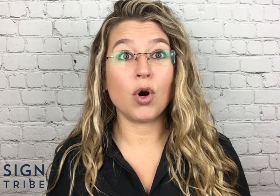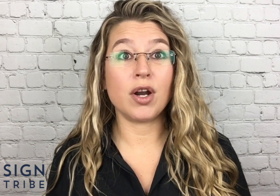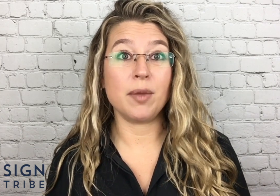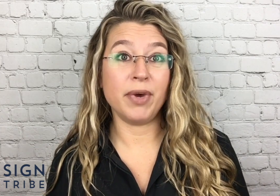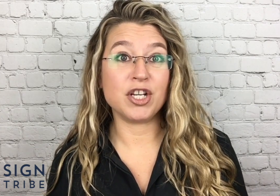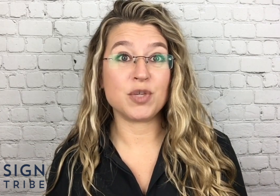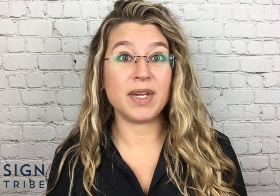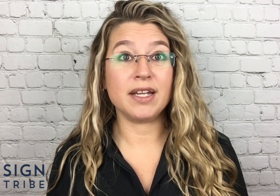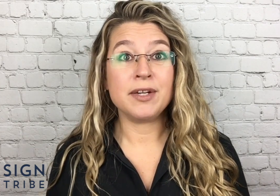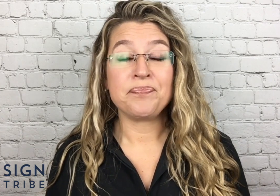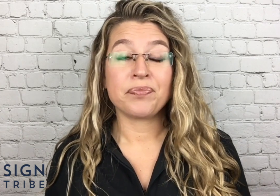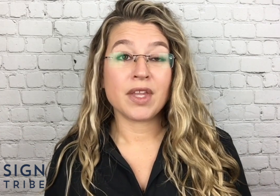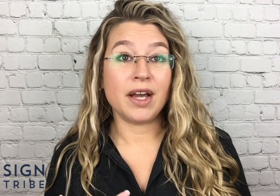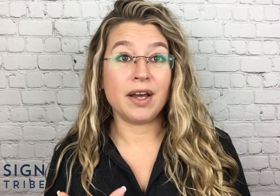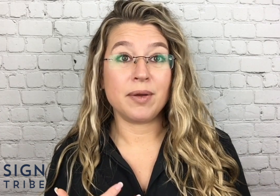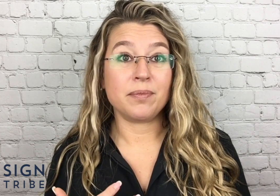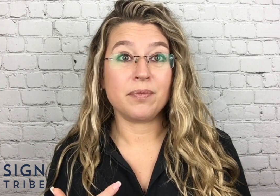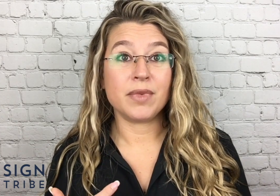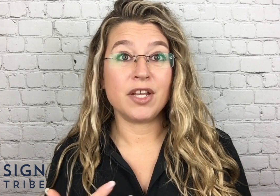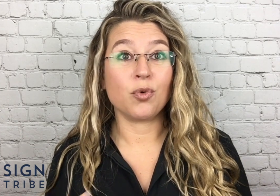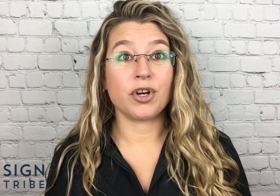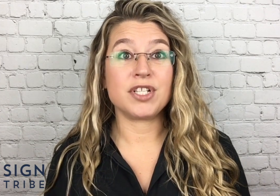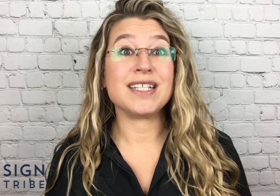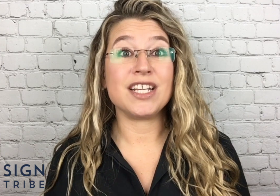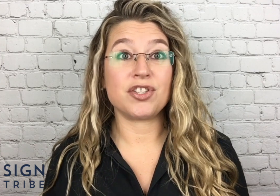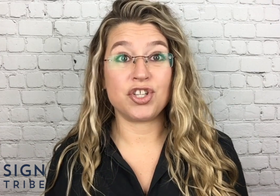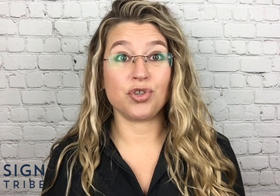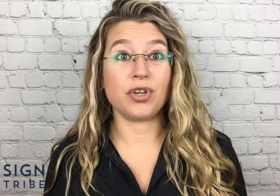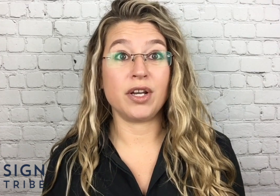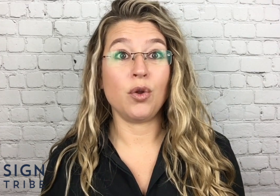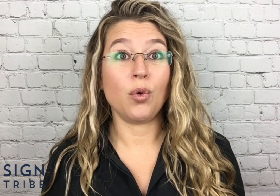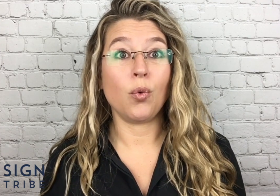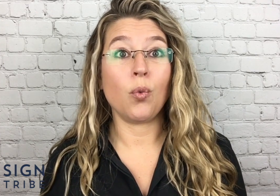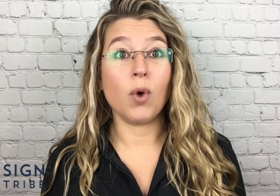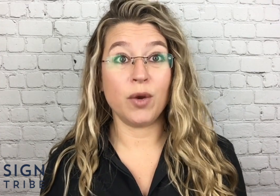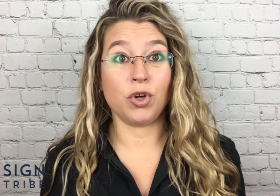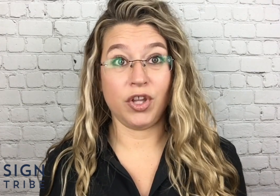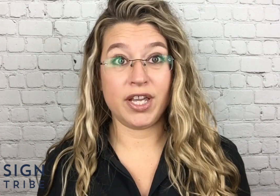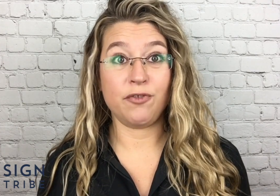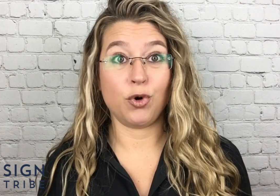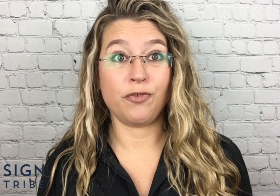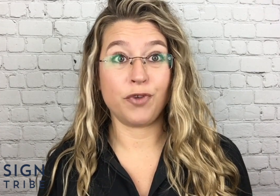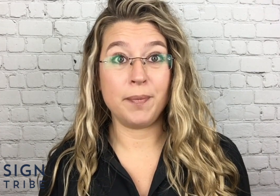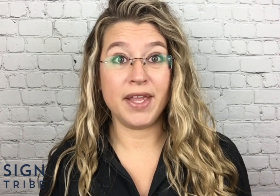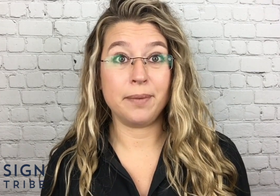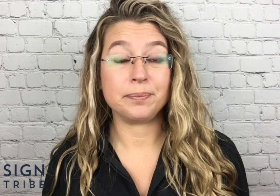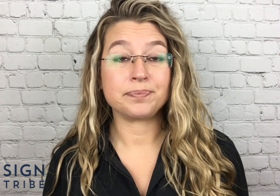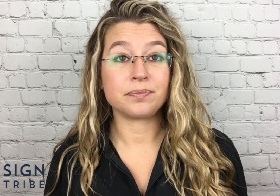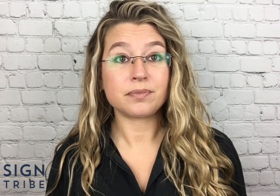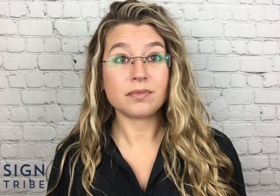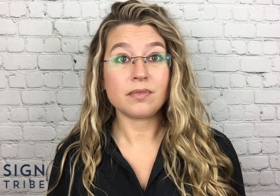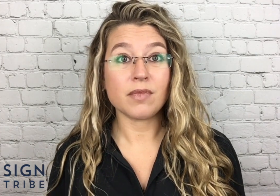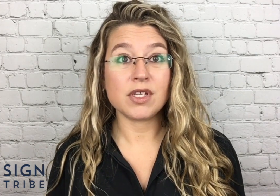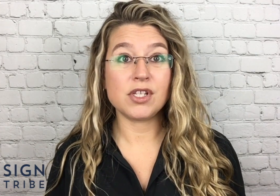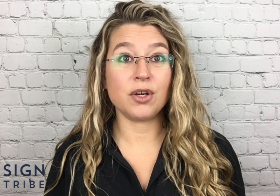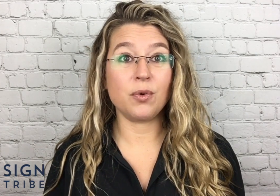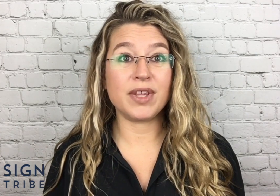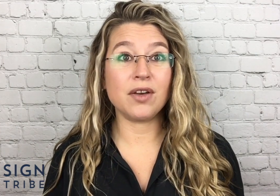and punishment in order to teach the children what we're looking for from them. So without getting